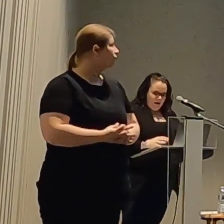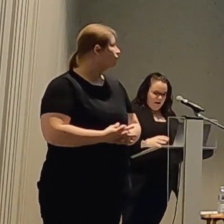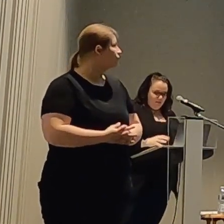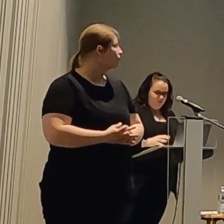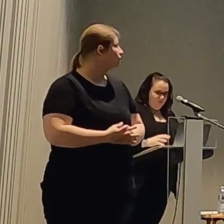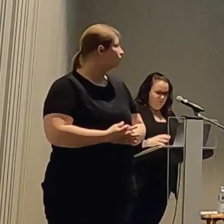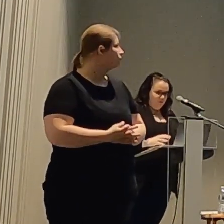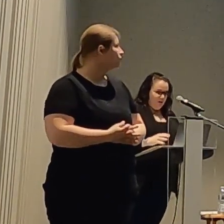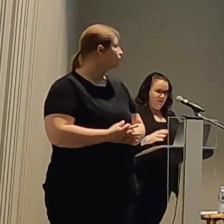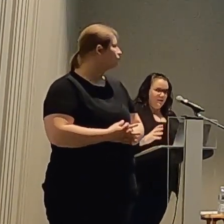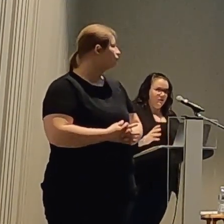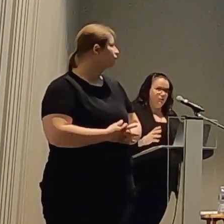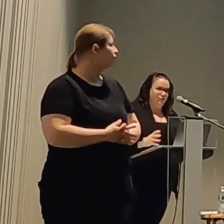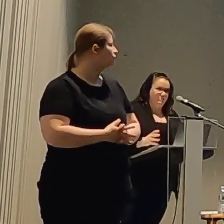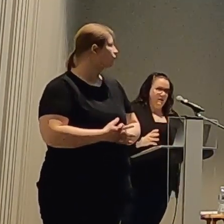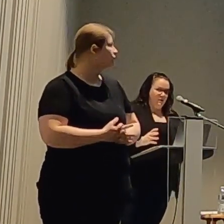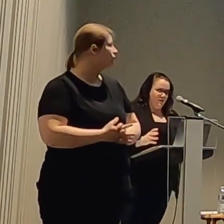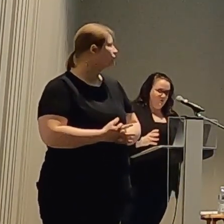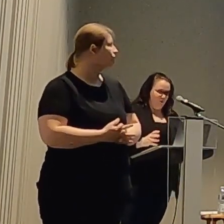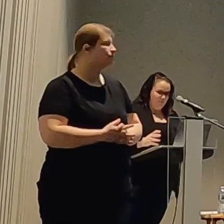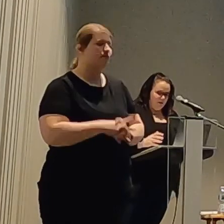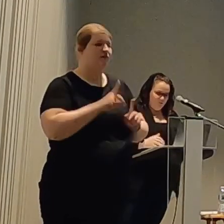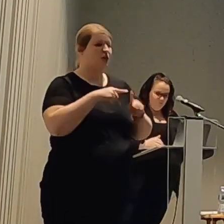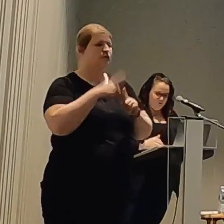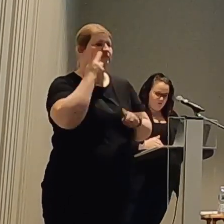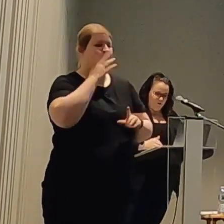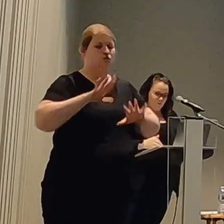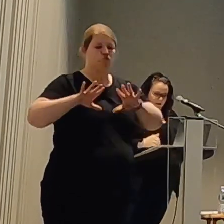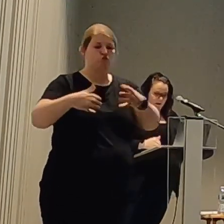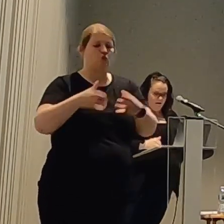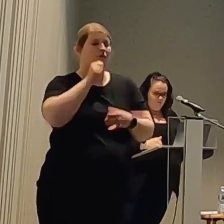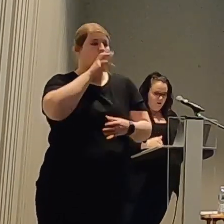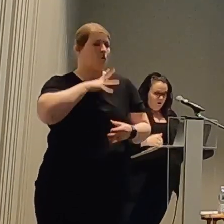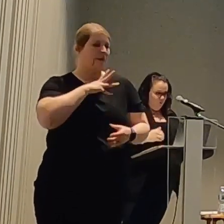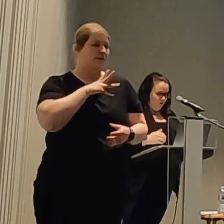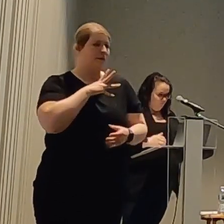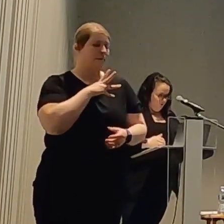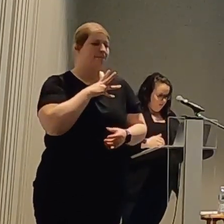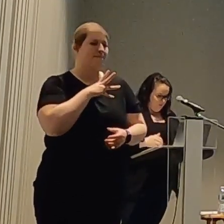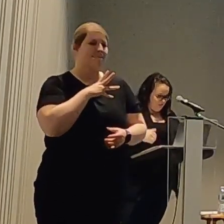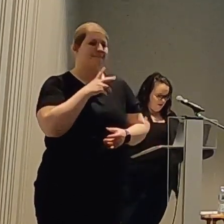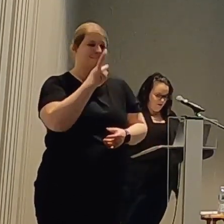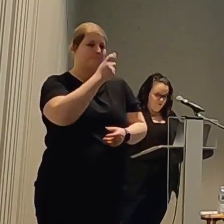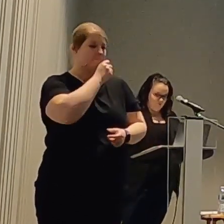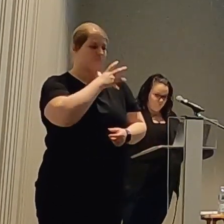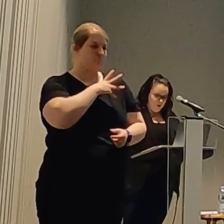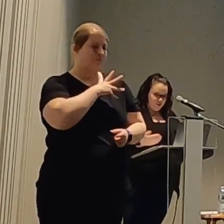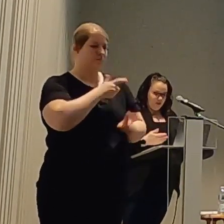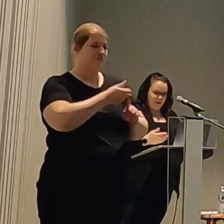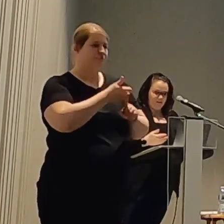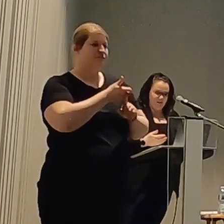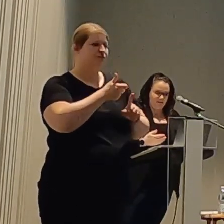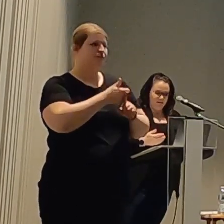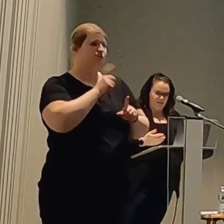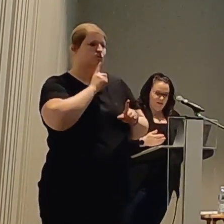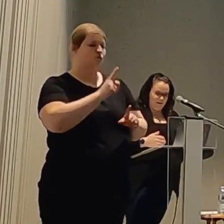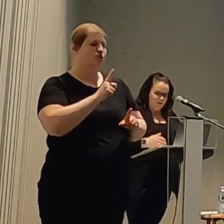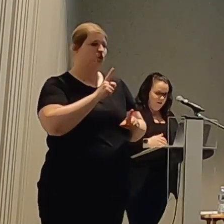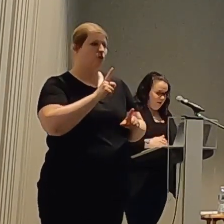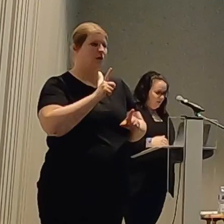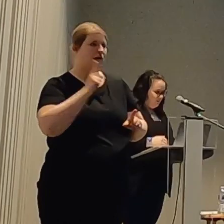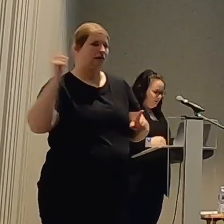Then we have another grouping of women. So we have one woman that's kind of rushing into